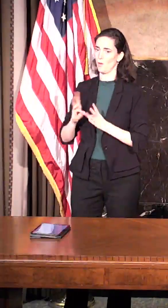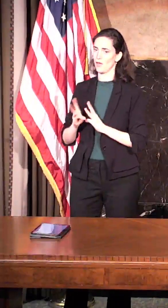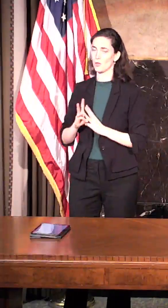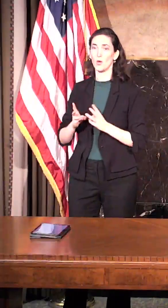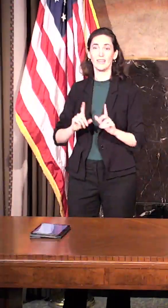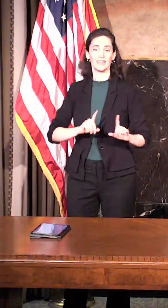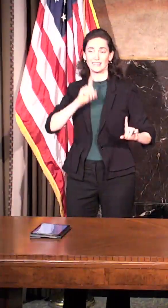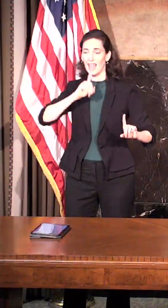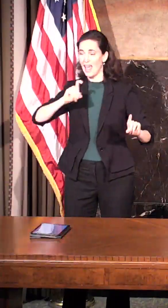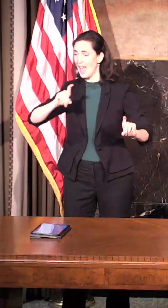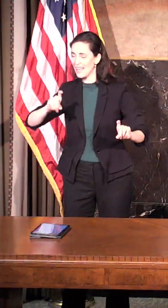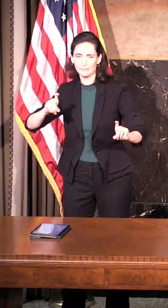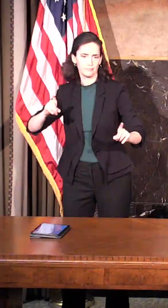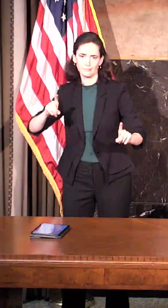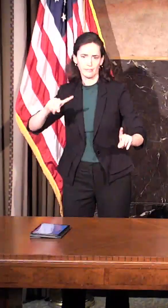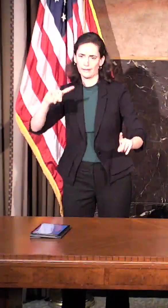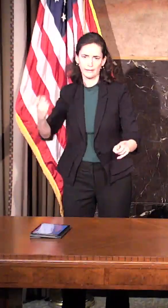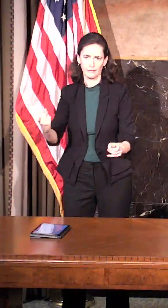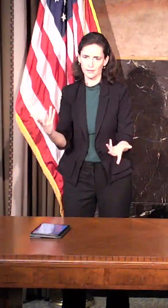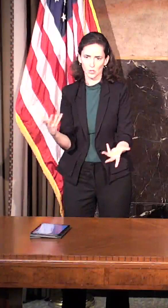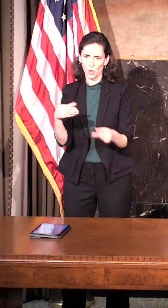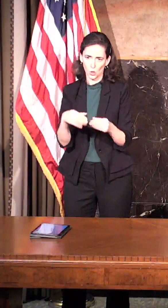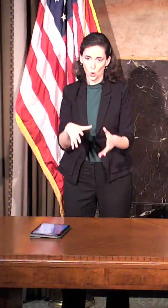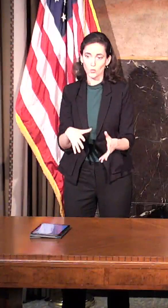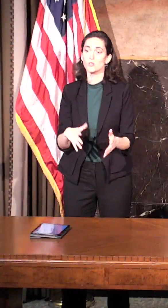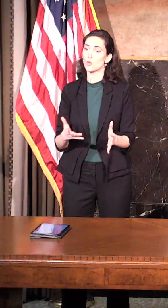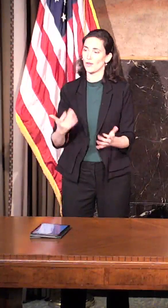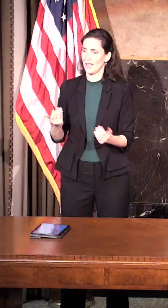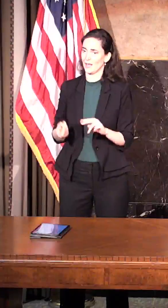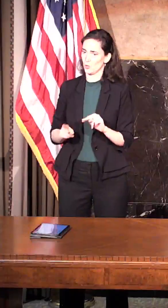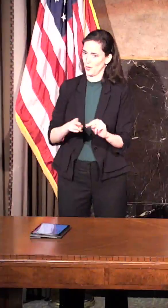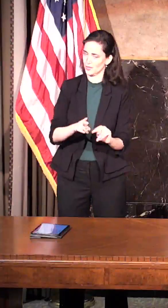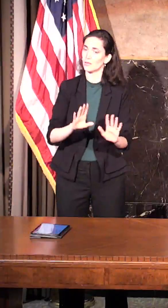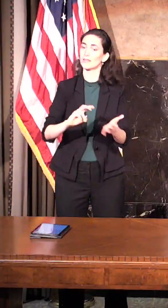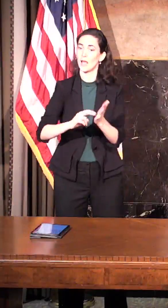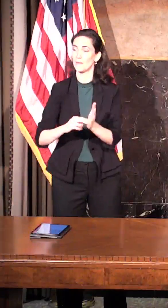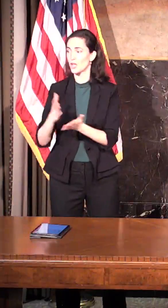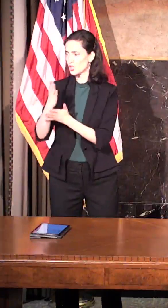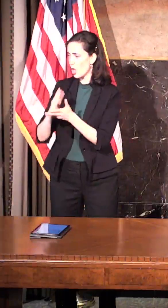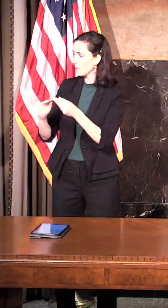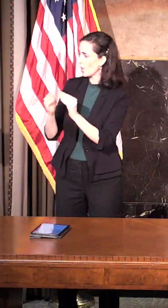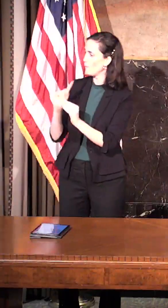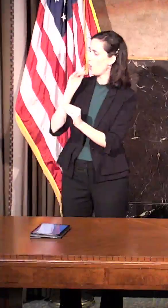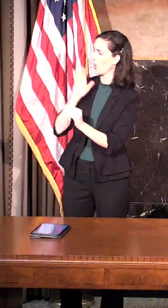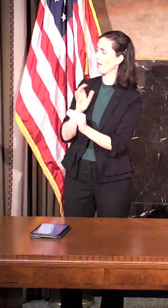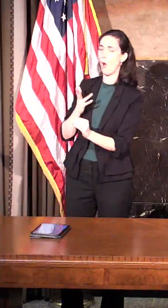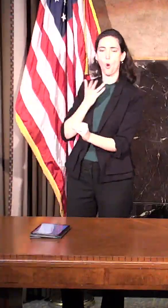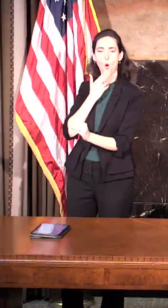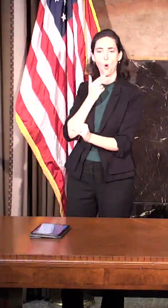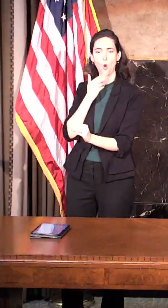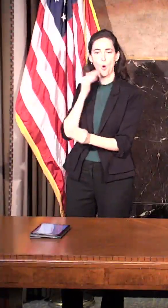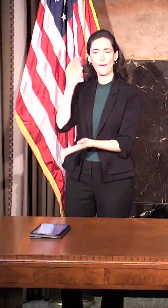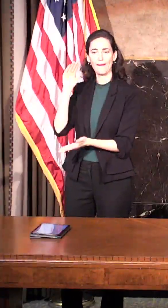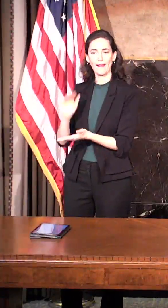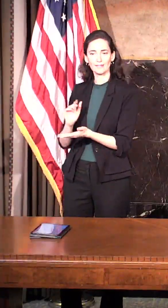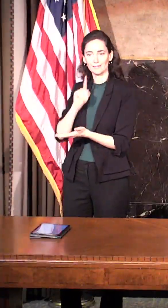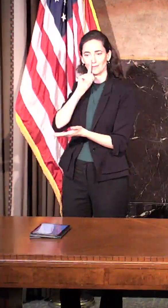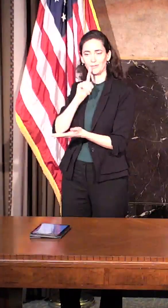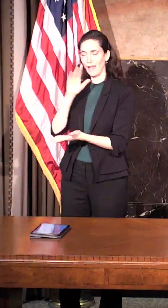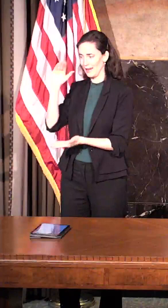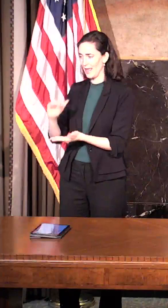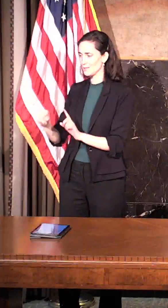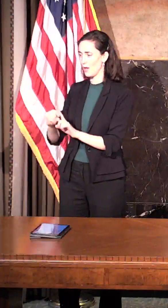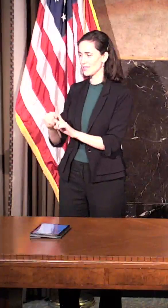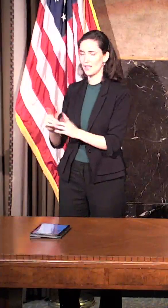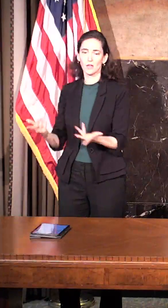we're picking that back up now. So I want to give a caveat with some of the numbers on that you can't identify cases when the